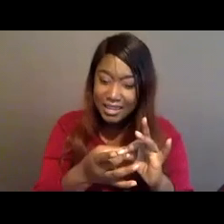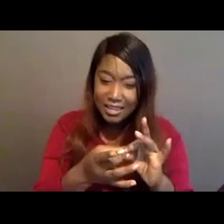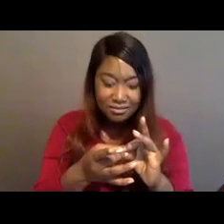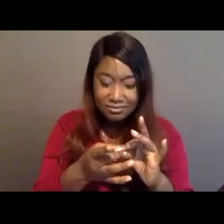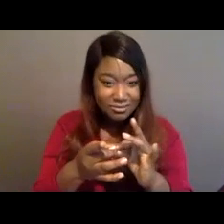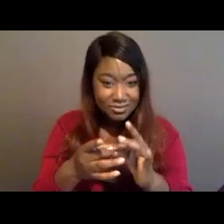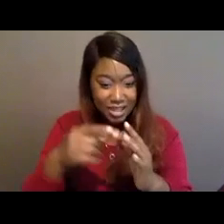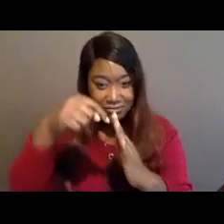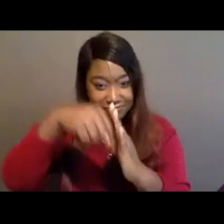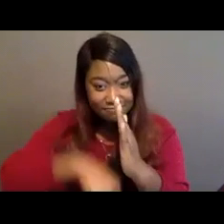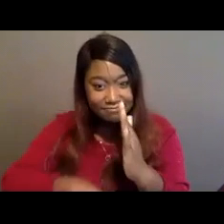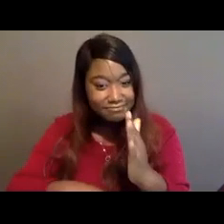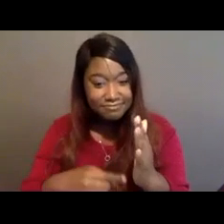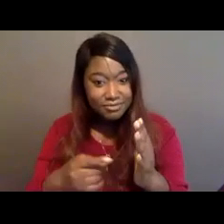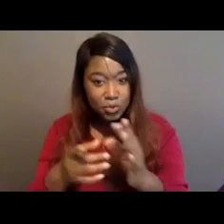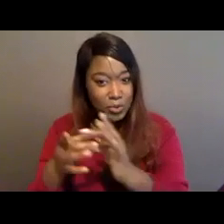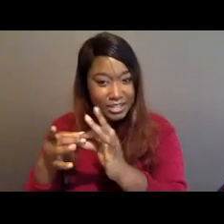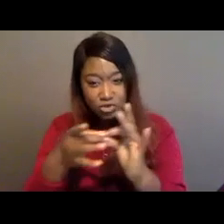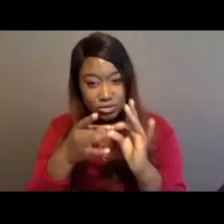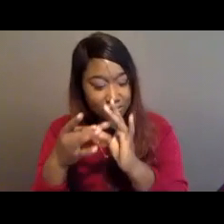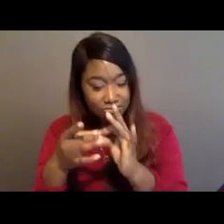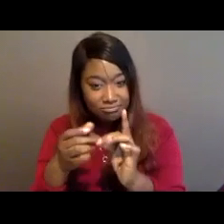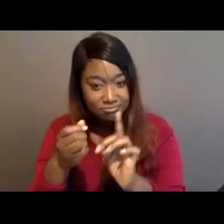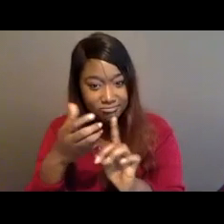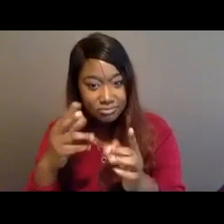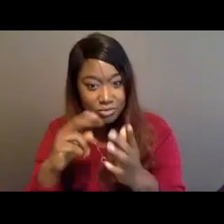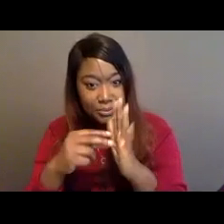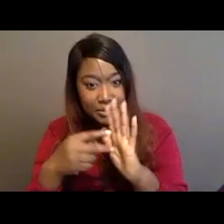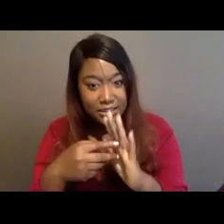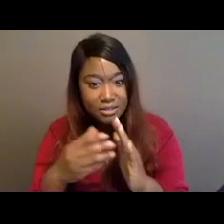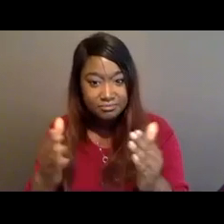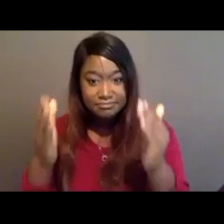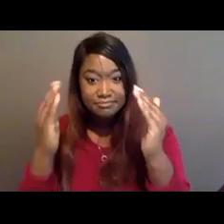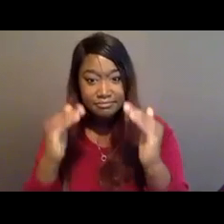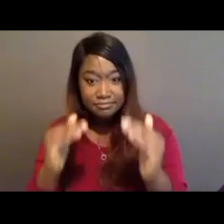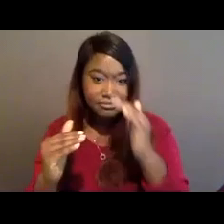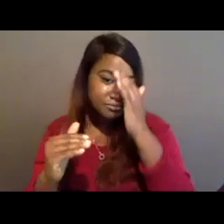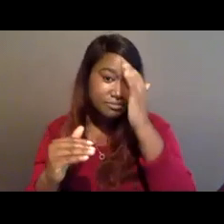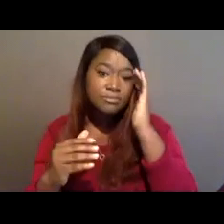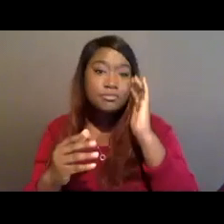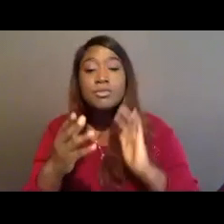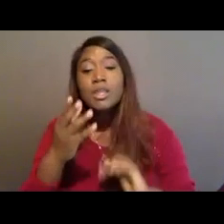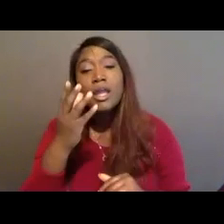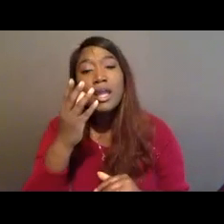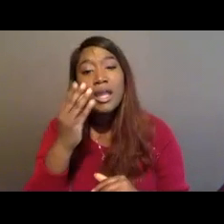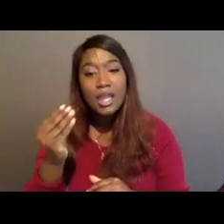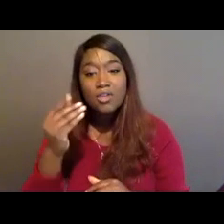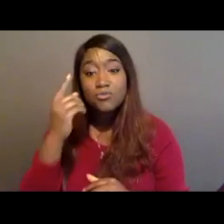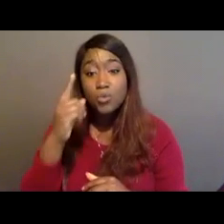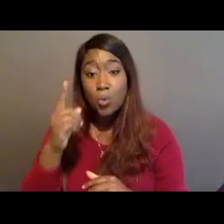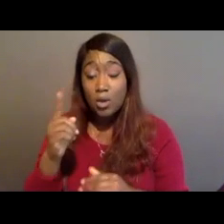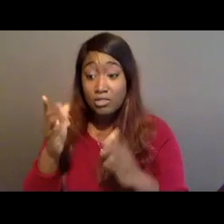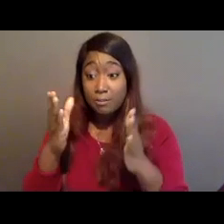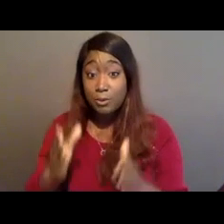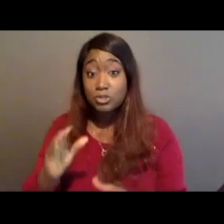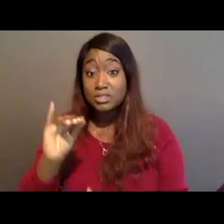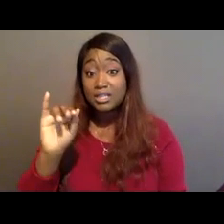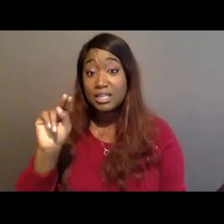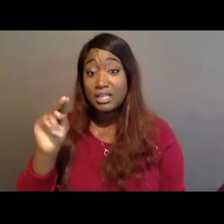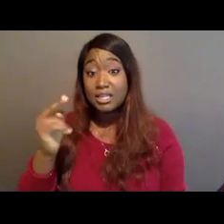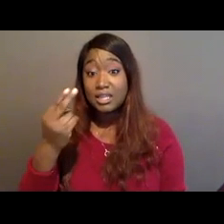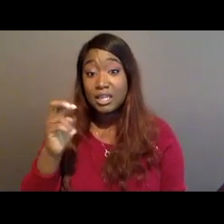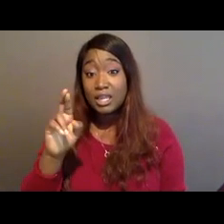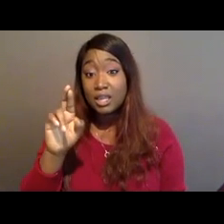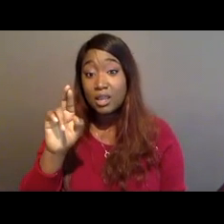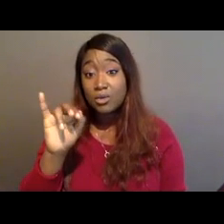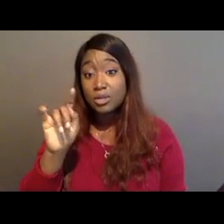finally, successor, right? Inheritor. Where does this go? So this is as if information comes to us,